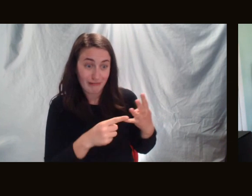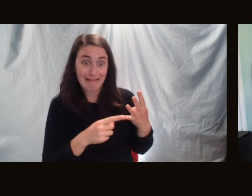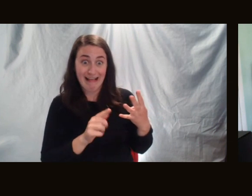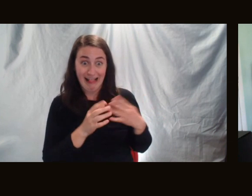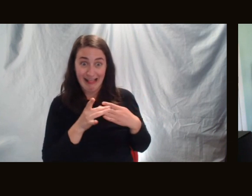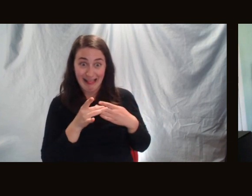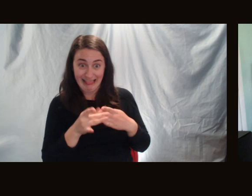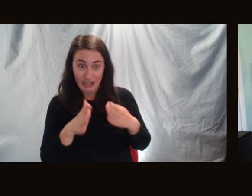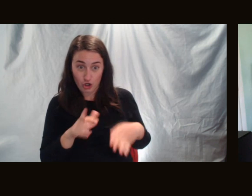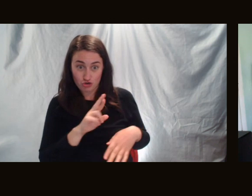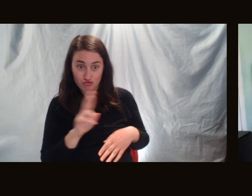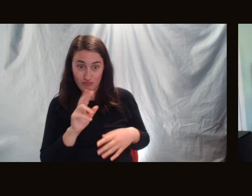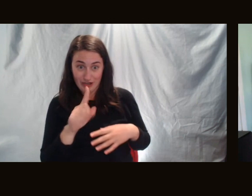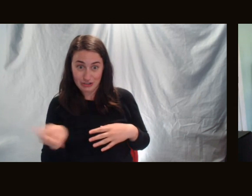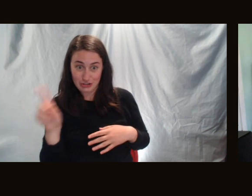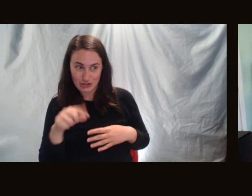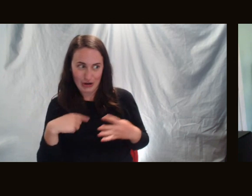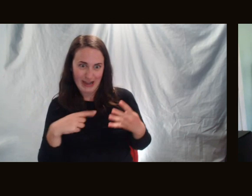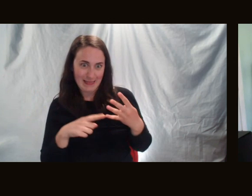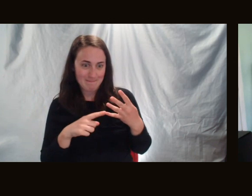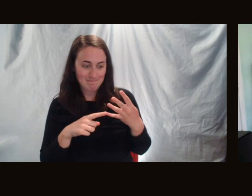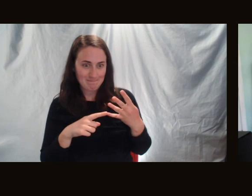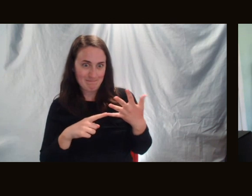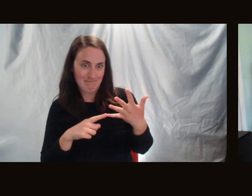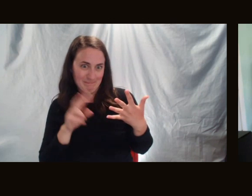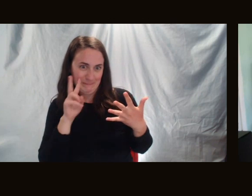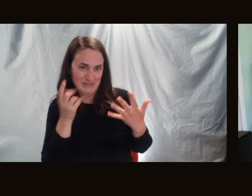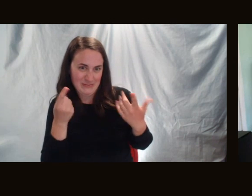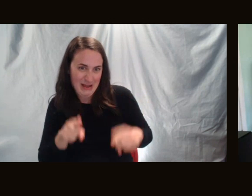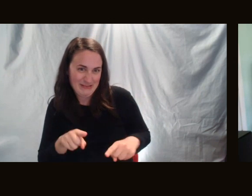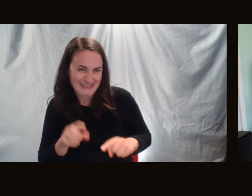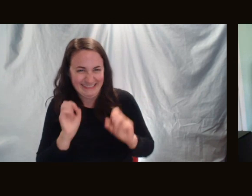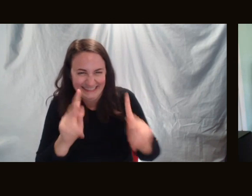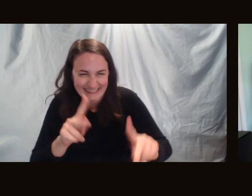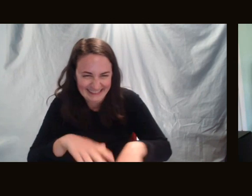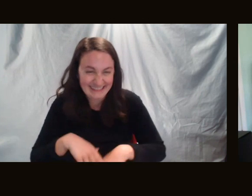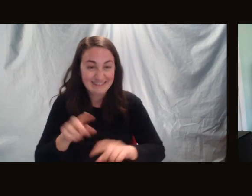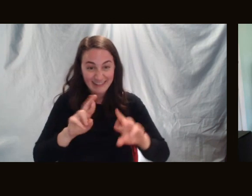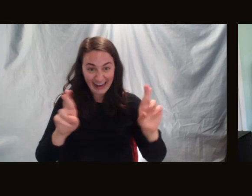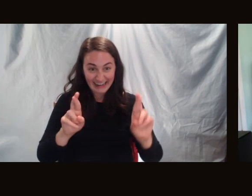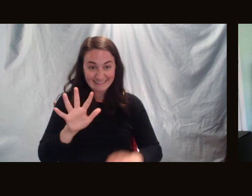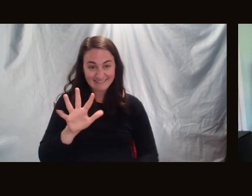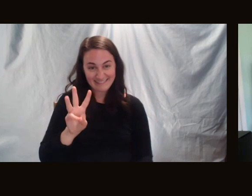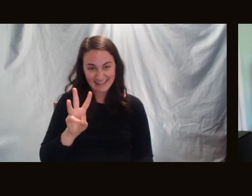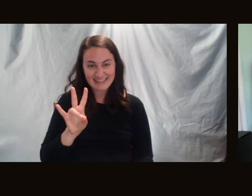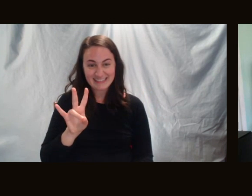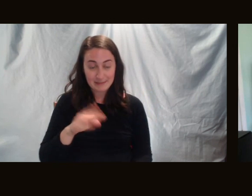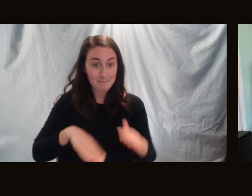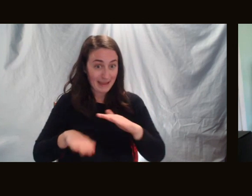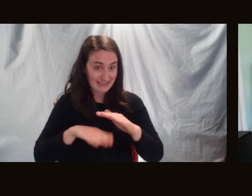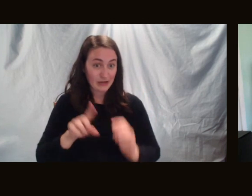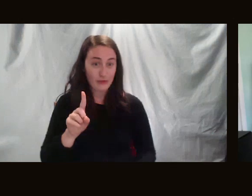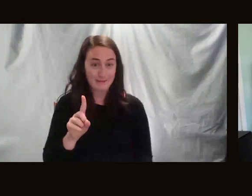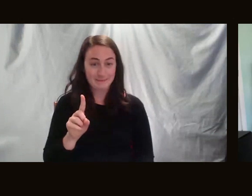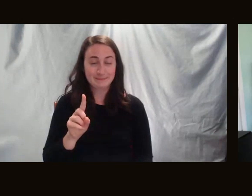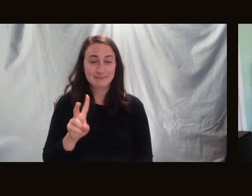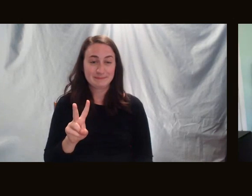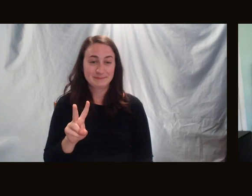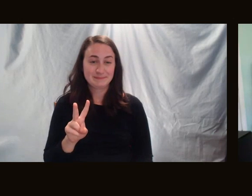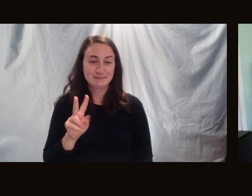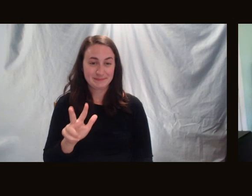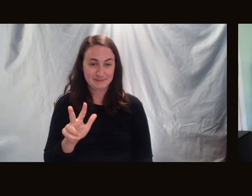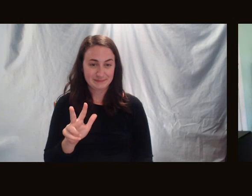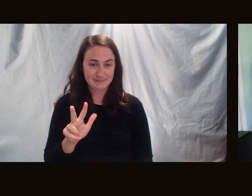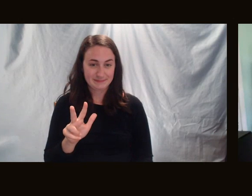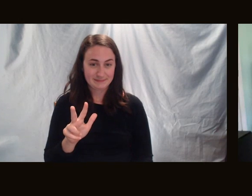turn, and then let's see what happens after that. Build the suspense. Here we go. 5, 6, basic step. 1,